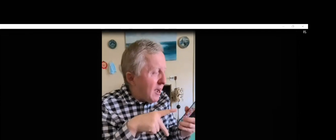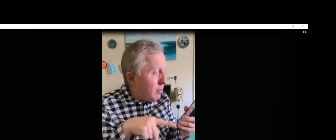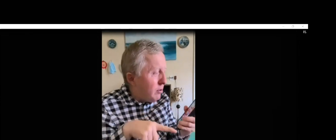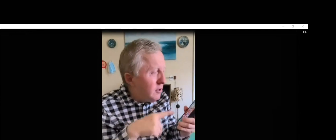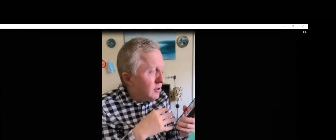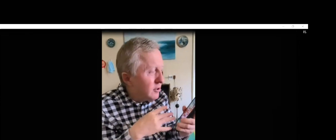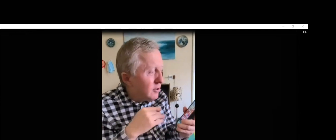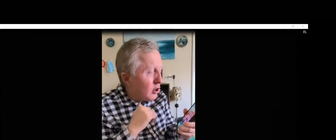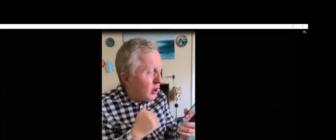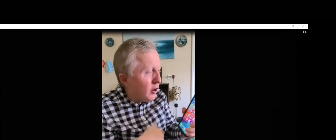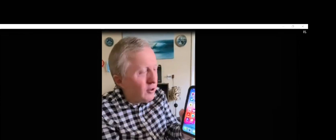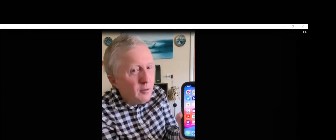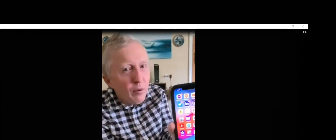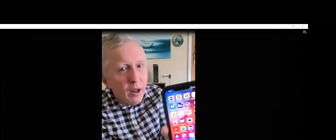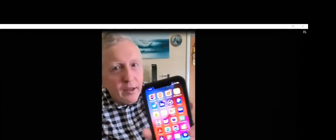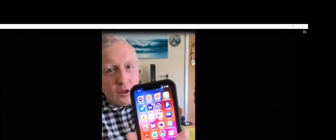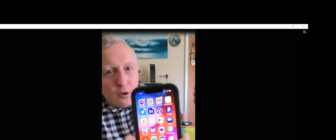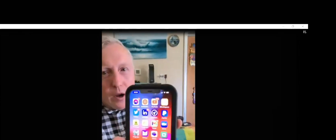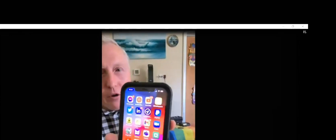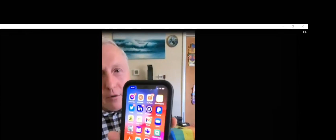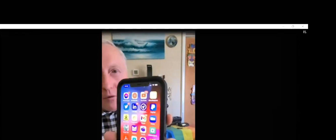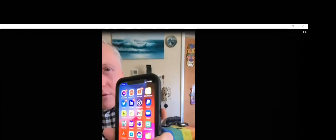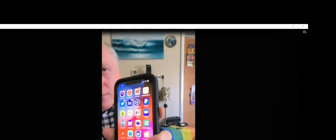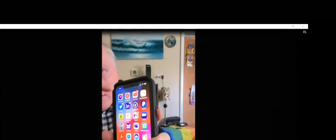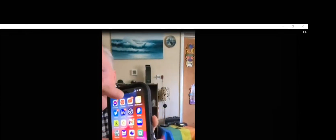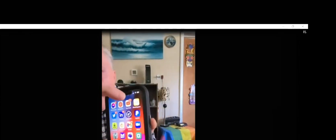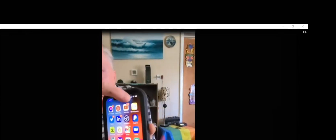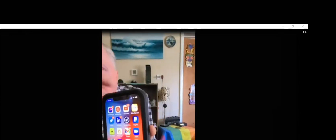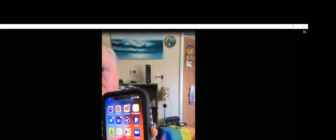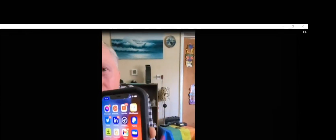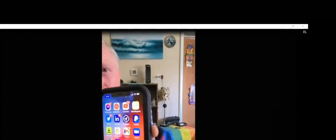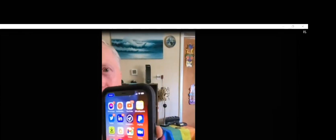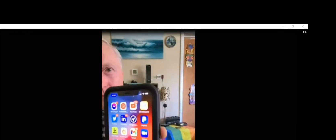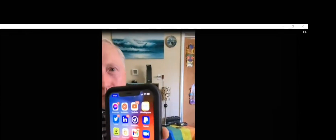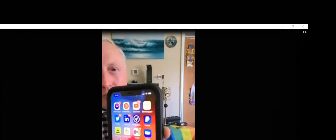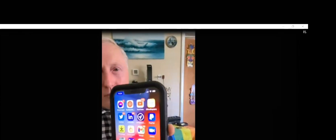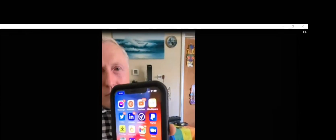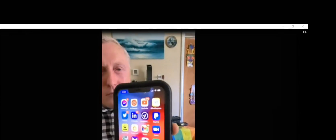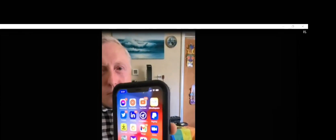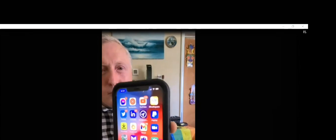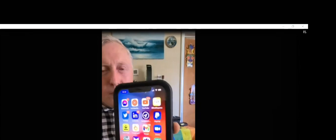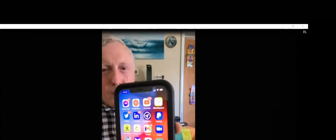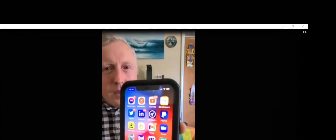an app called Blind Square. Yep. Yellow. Mm-hmm.